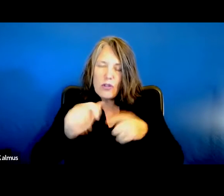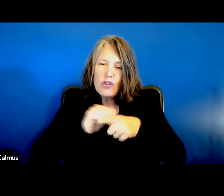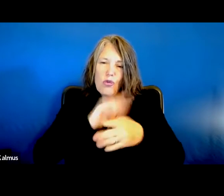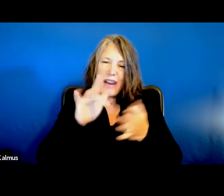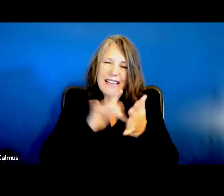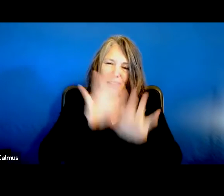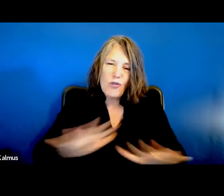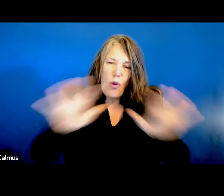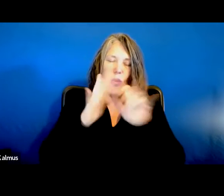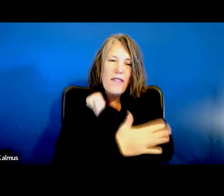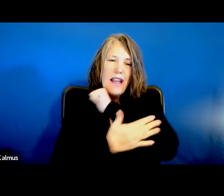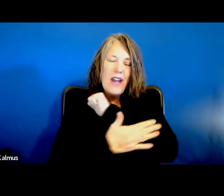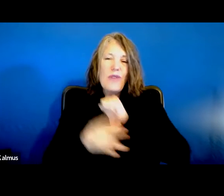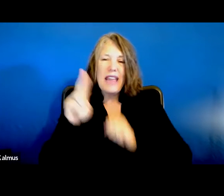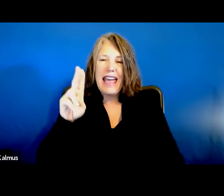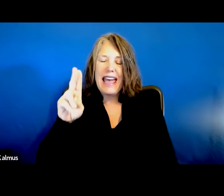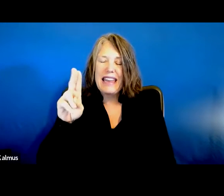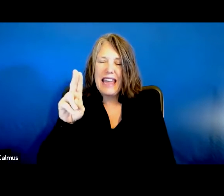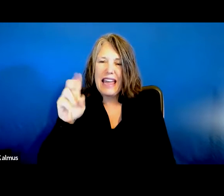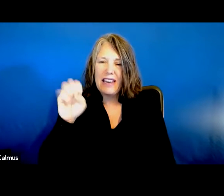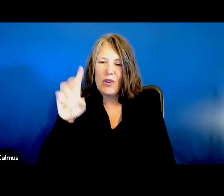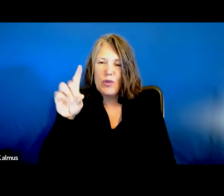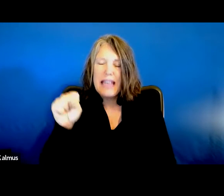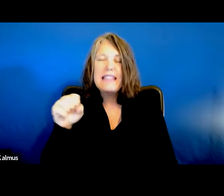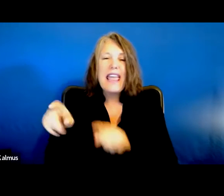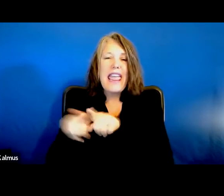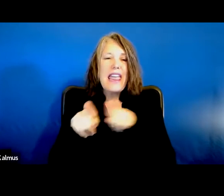the country and at USEDS to really